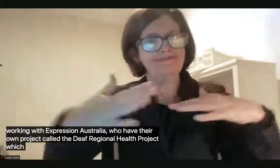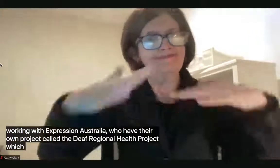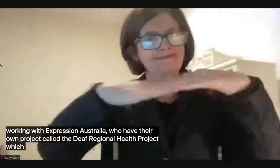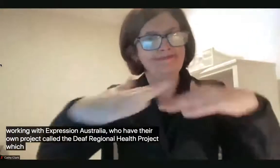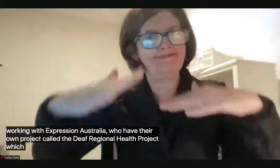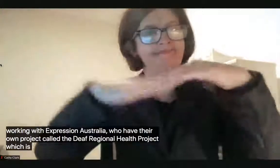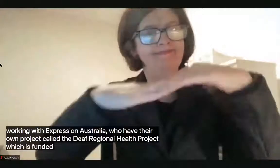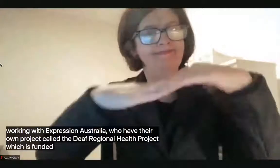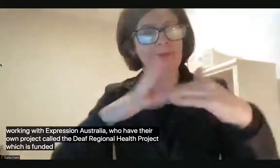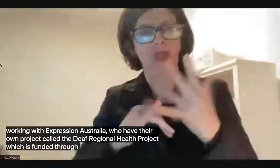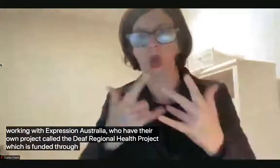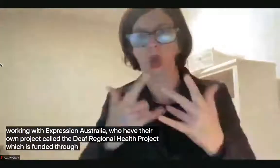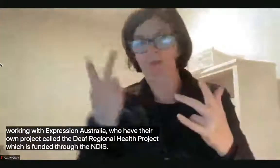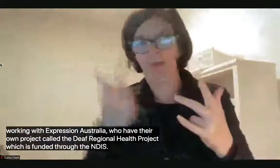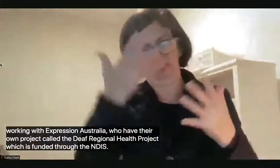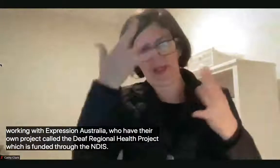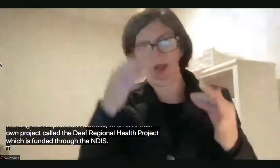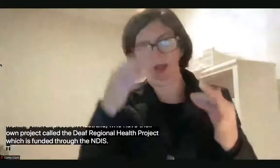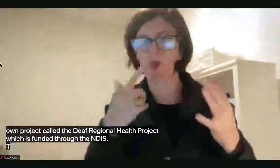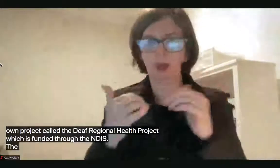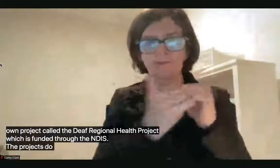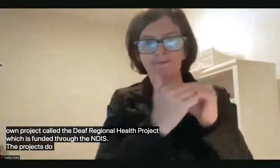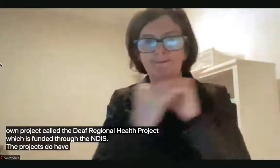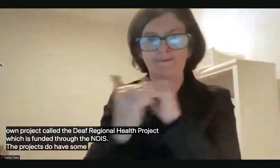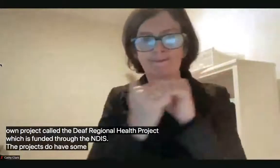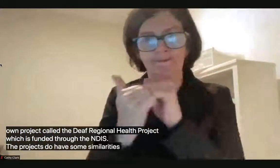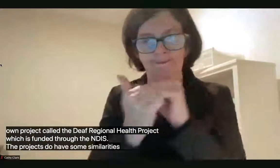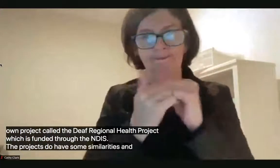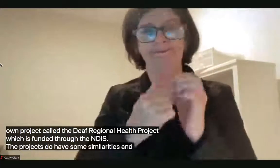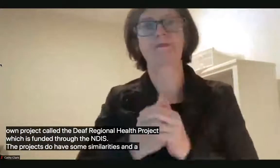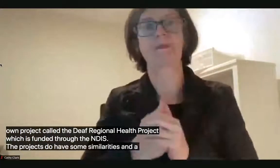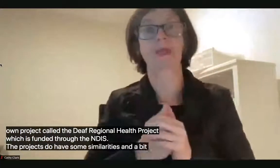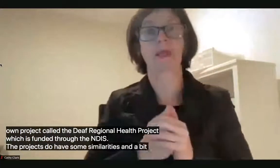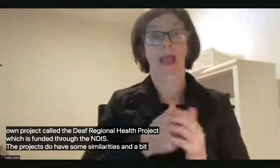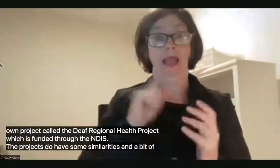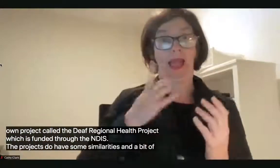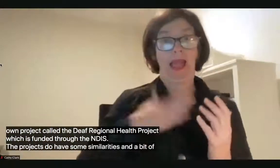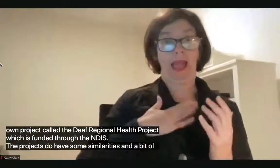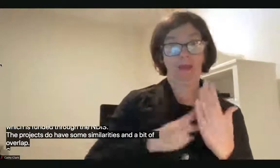some similarities and a bit of overlap, so both organisations thought it best to work together.